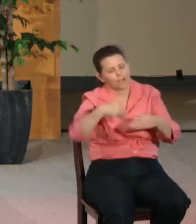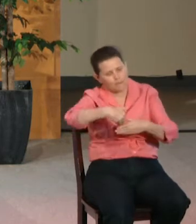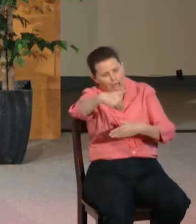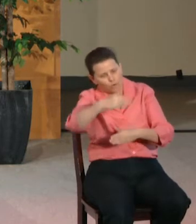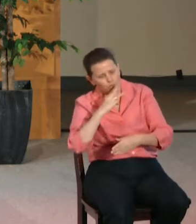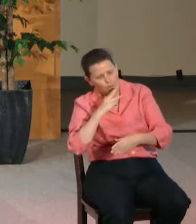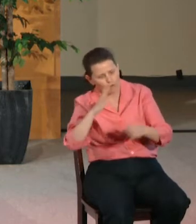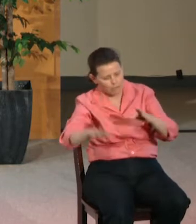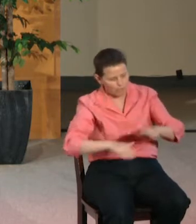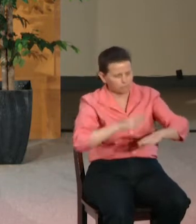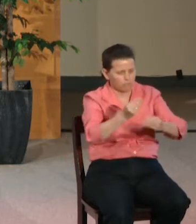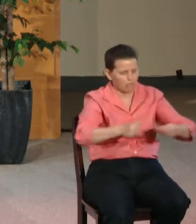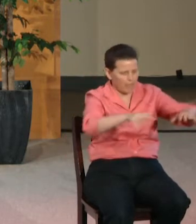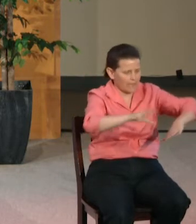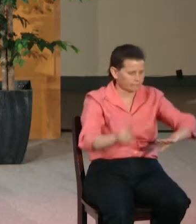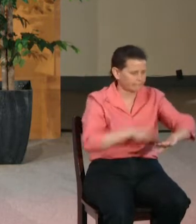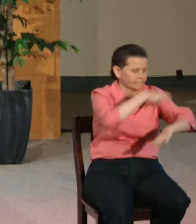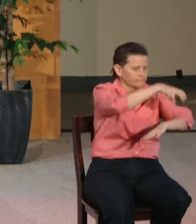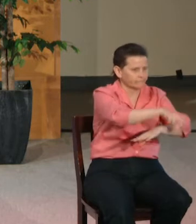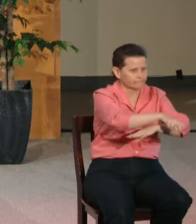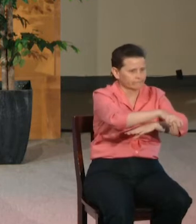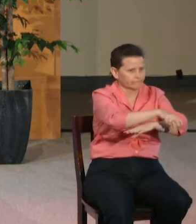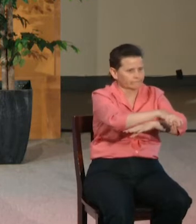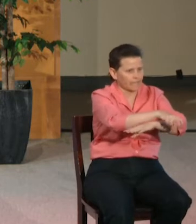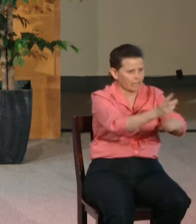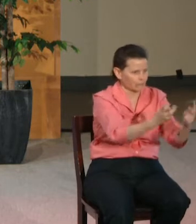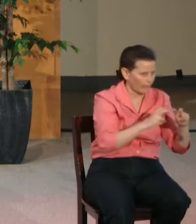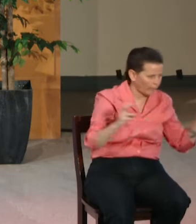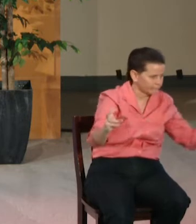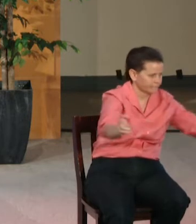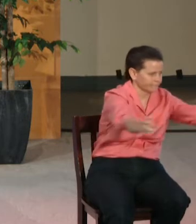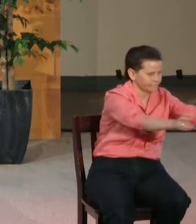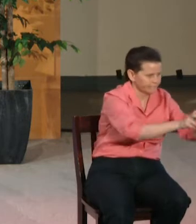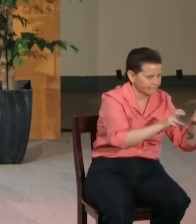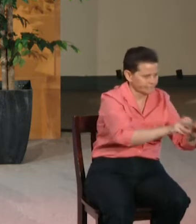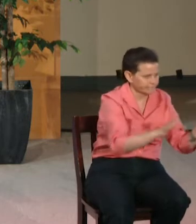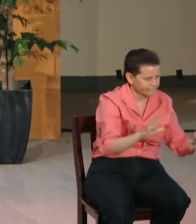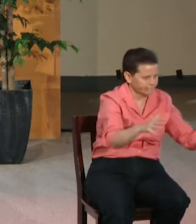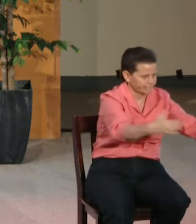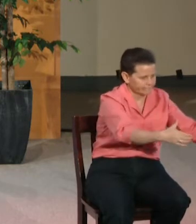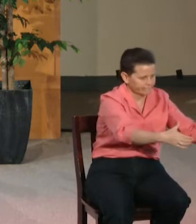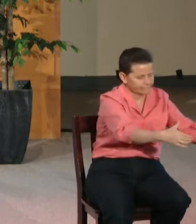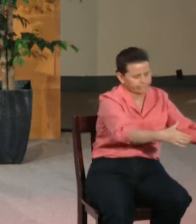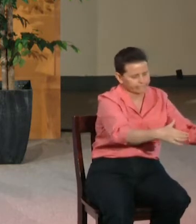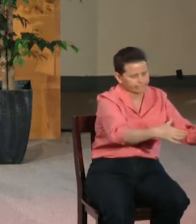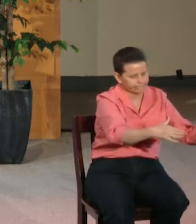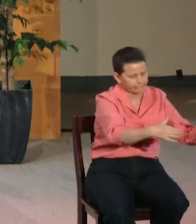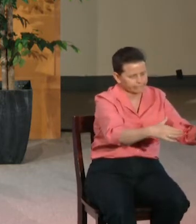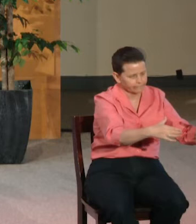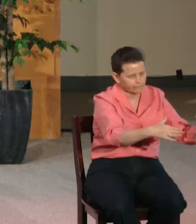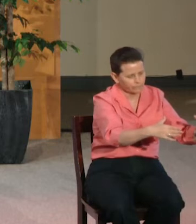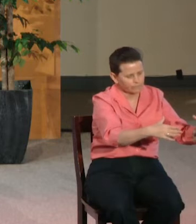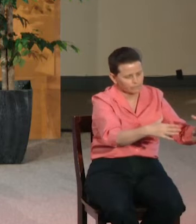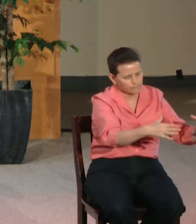kind of sit there in this spot until everybody's kind of there. The whole tribe has come out and they've gathered. And then once they've all gathered,